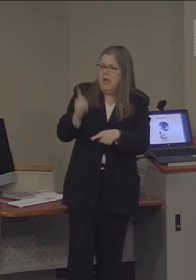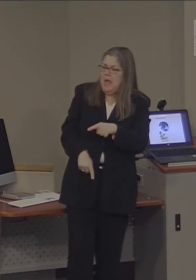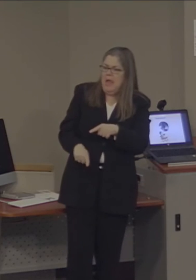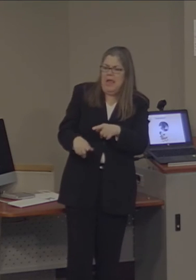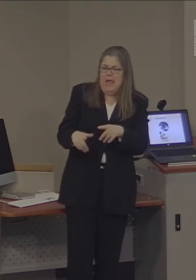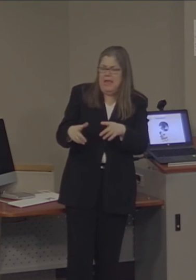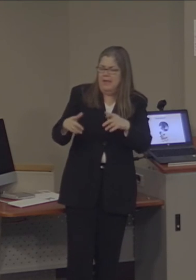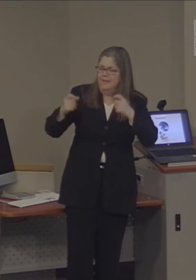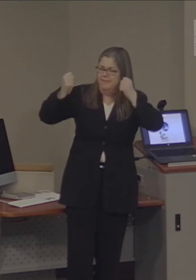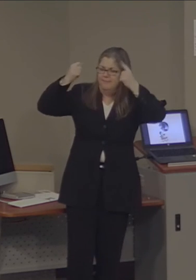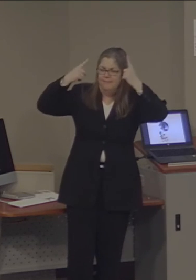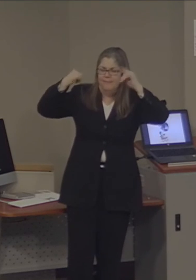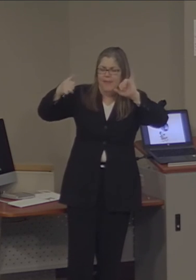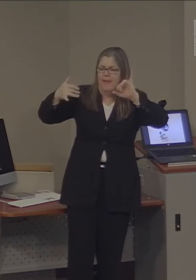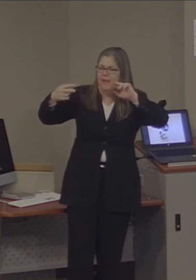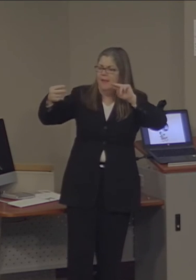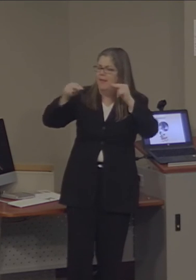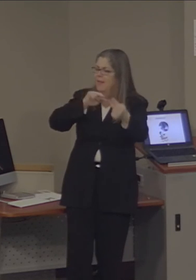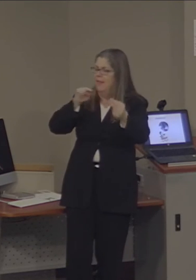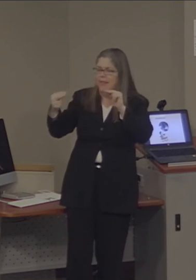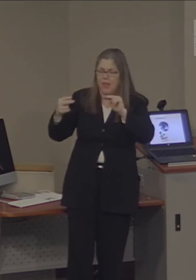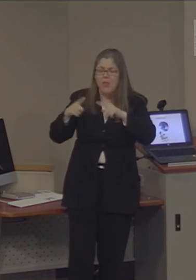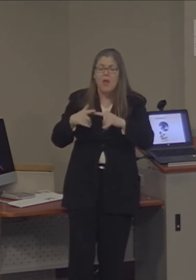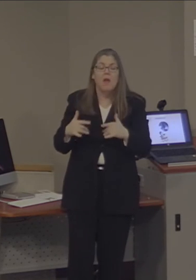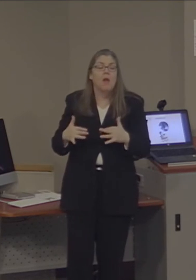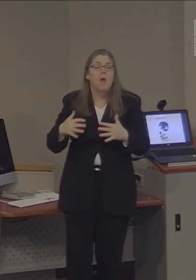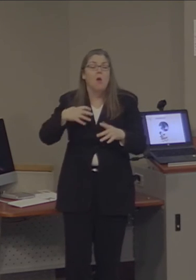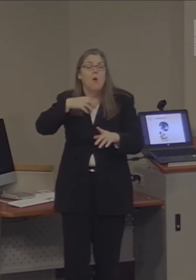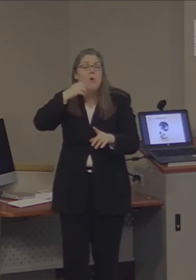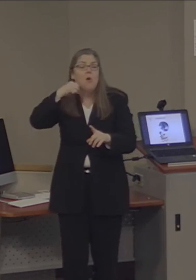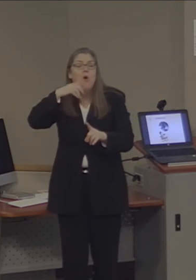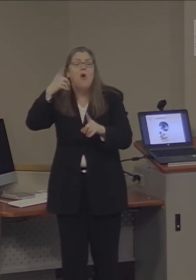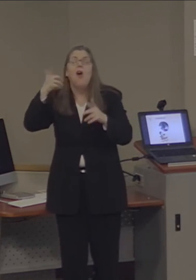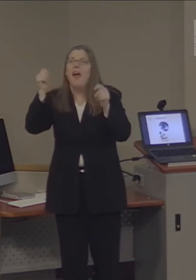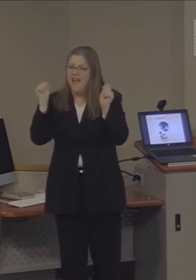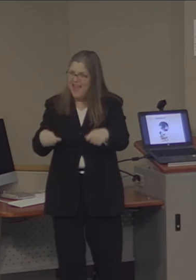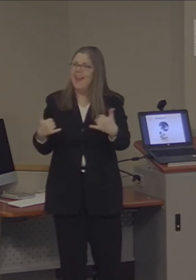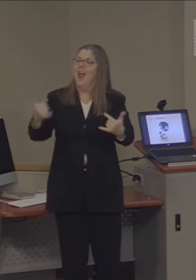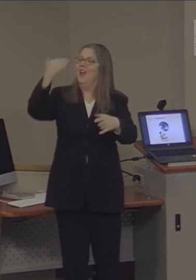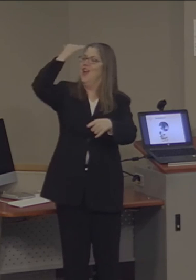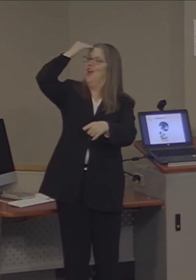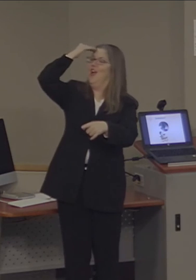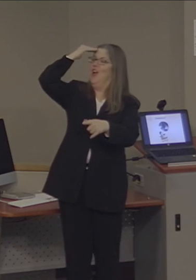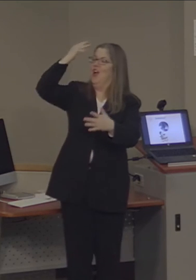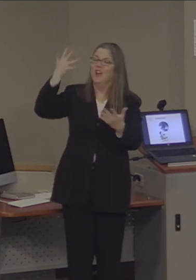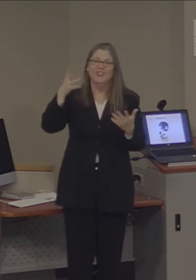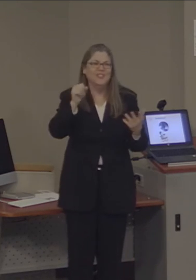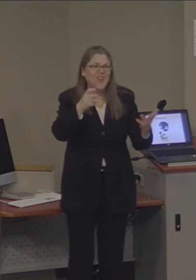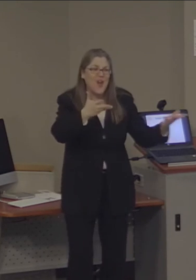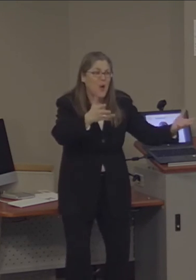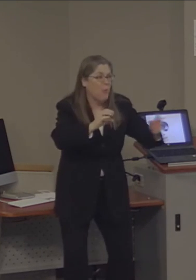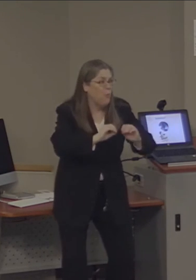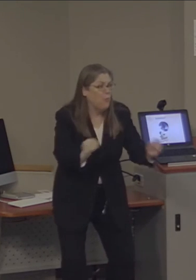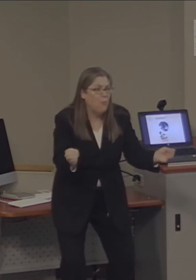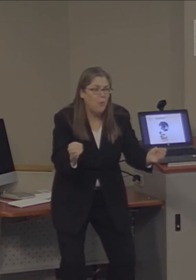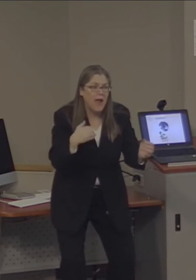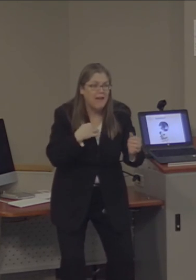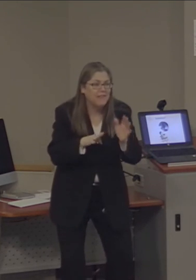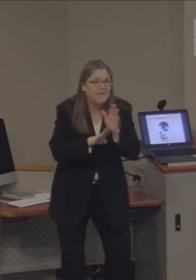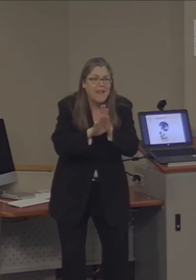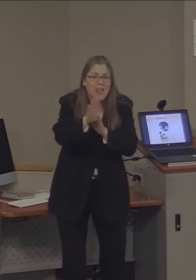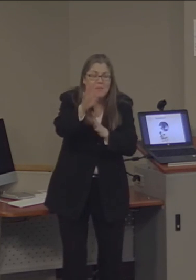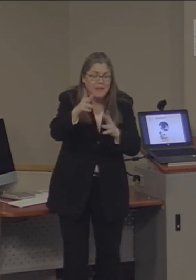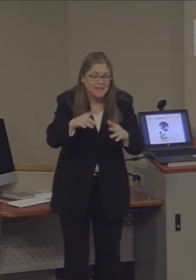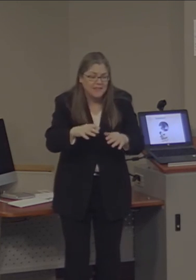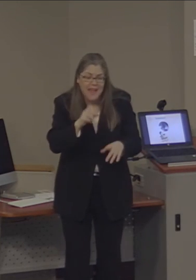perspective changing, and then they were able to do it. So right. Is there no development? Is there? No, it's not to